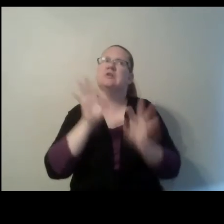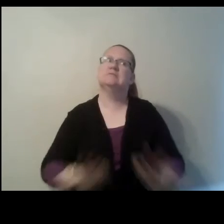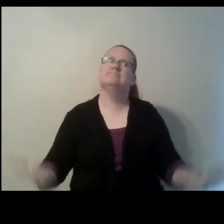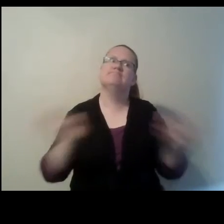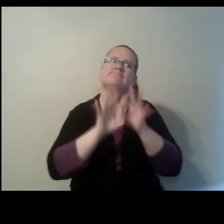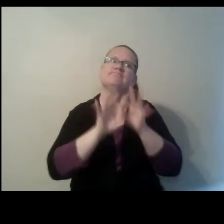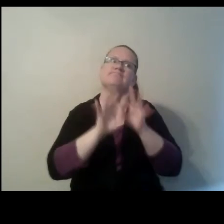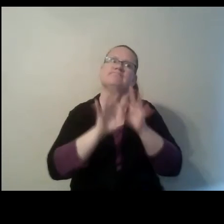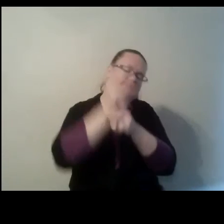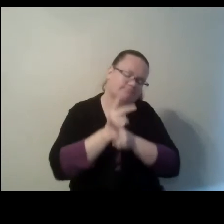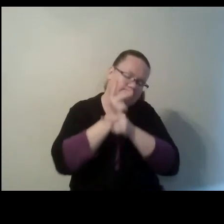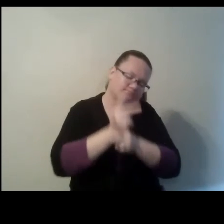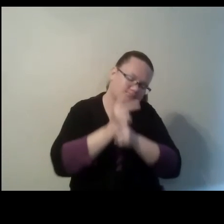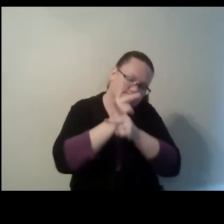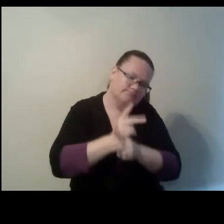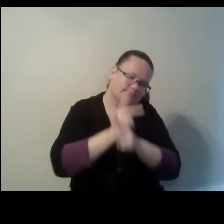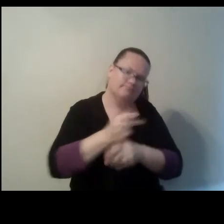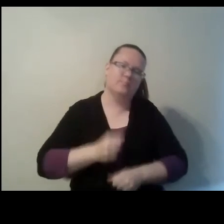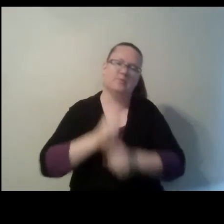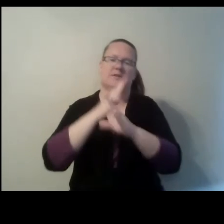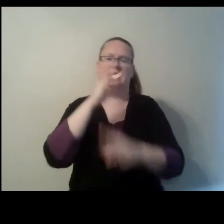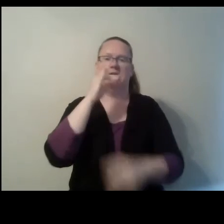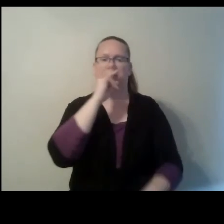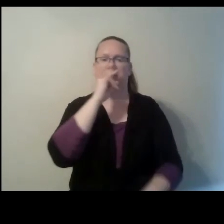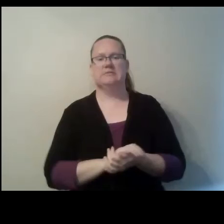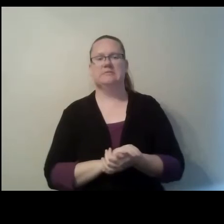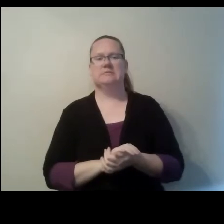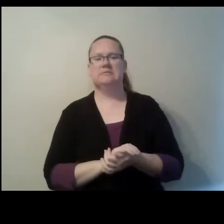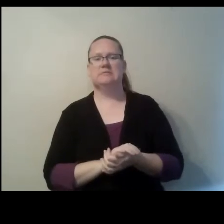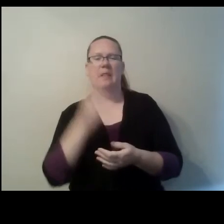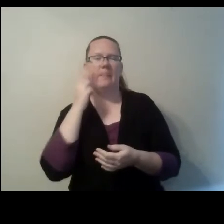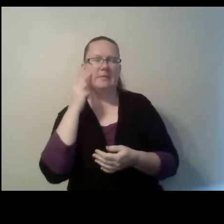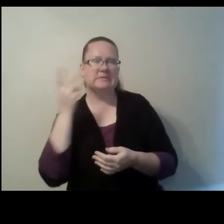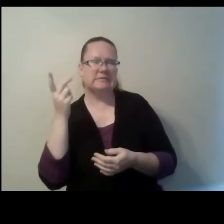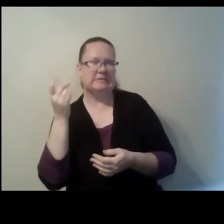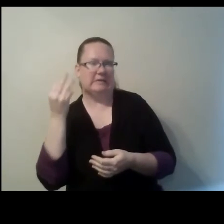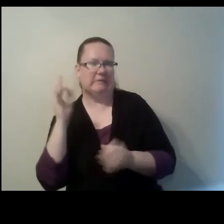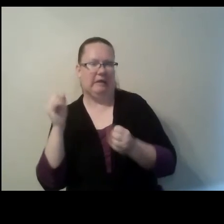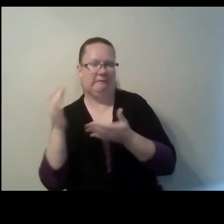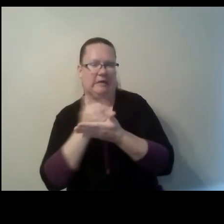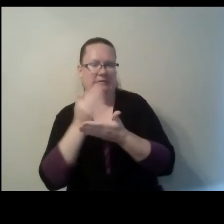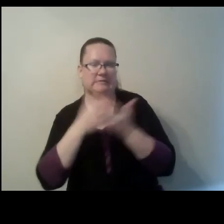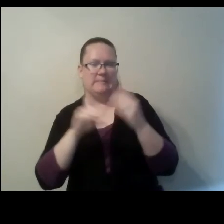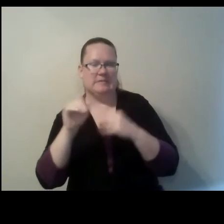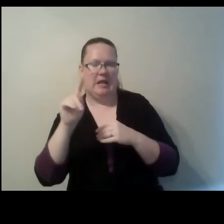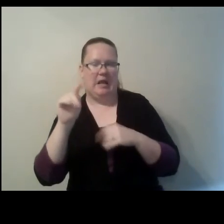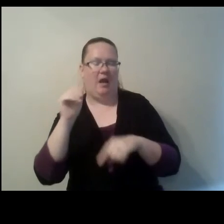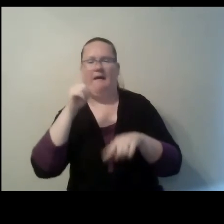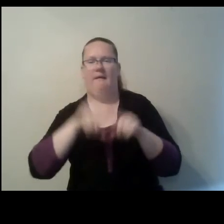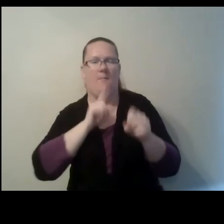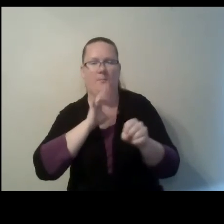again, how we protect our kids. Let me see what we can do relative to some data. Again, I can't promise you anything